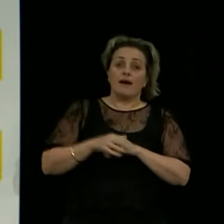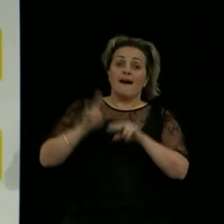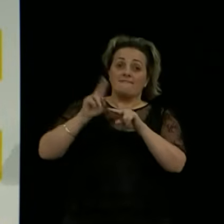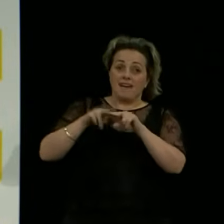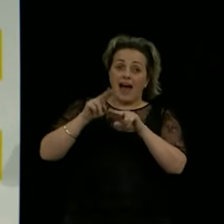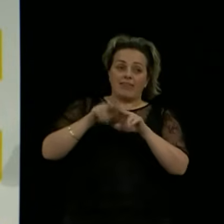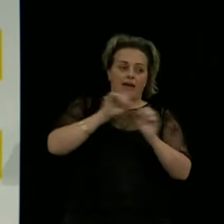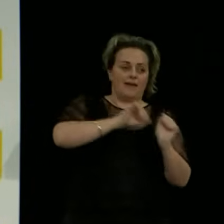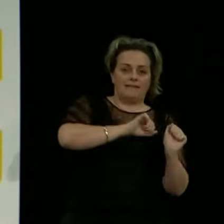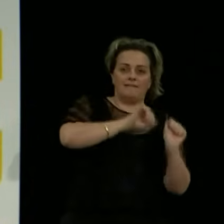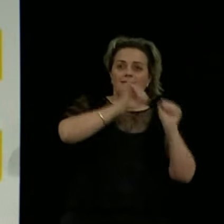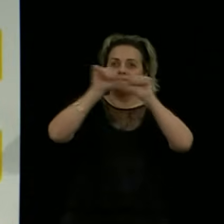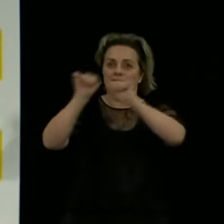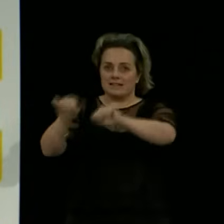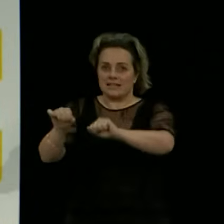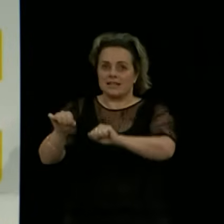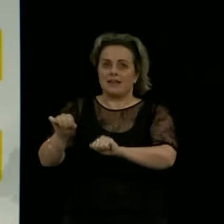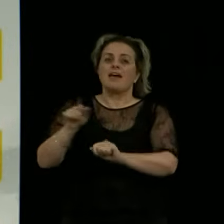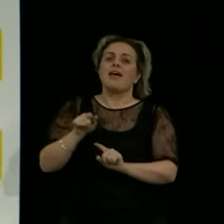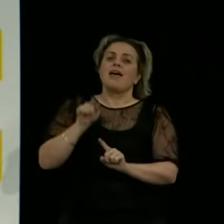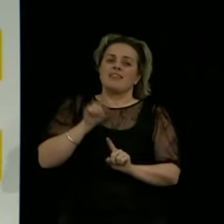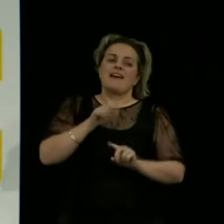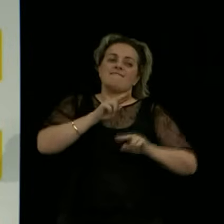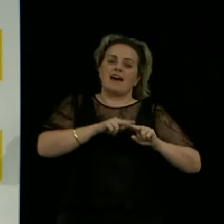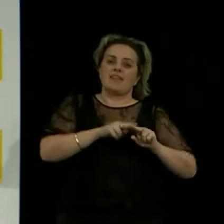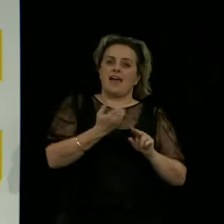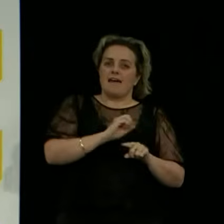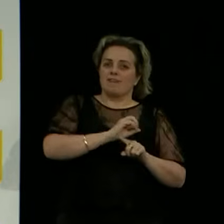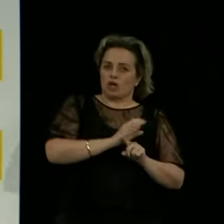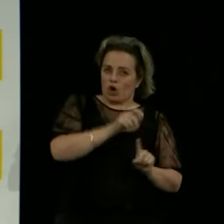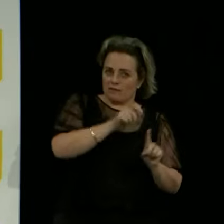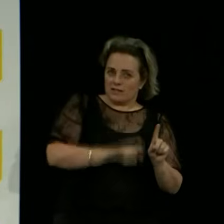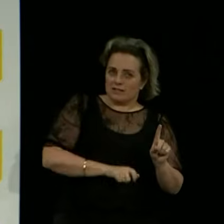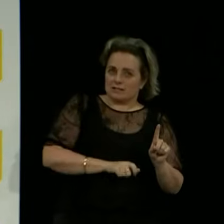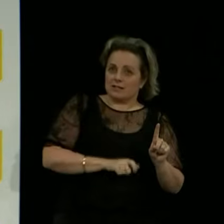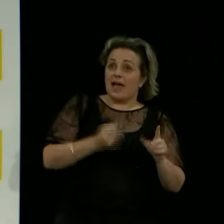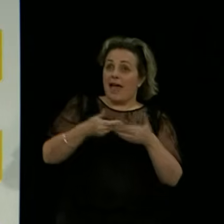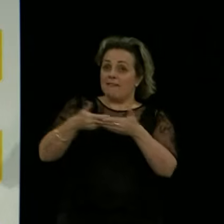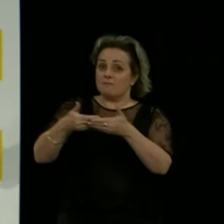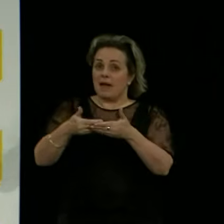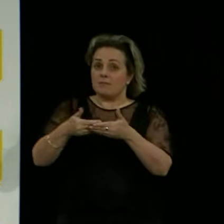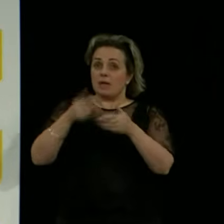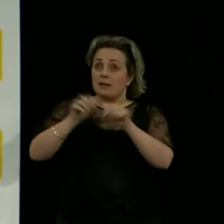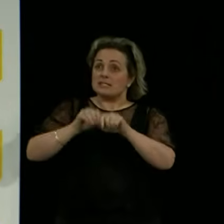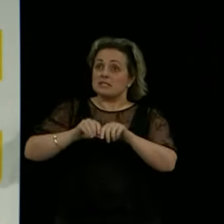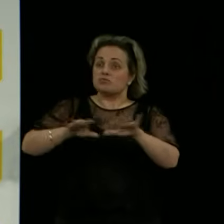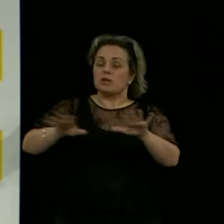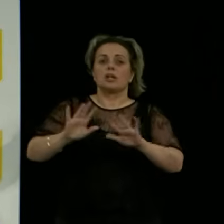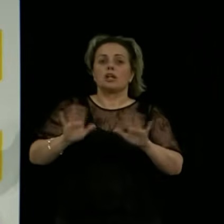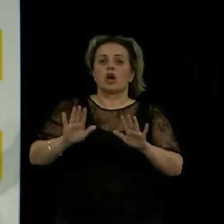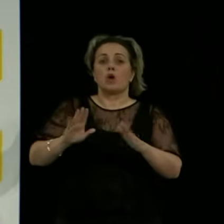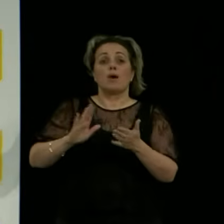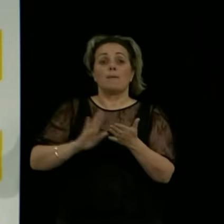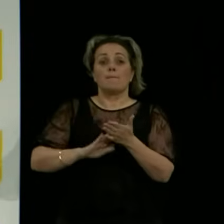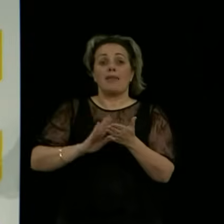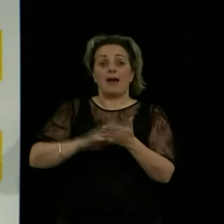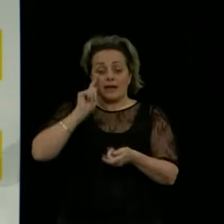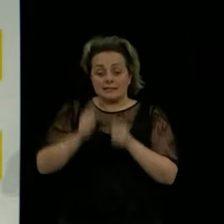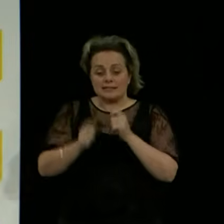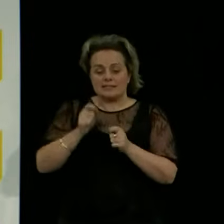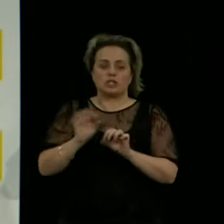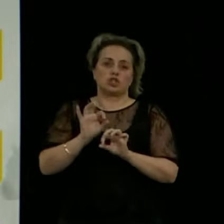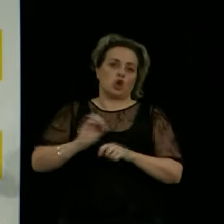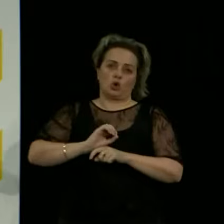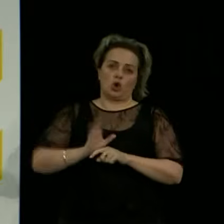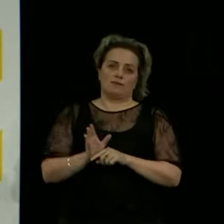was visiting was the initial positive case, and there is the baby, but there have been no other positive tests, and the mother also has tested negative. So. What do you know about the